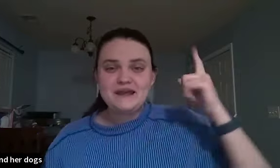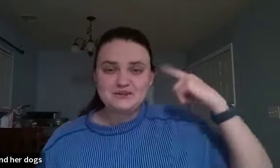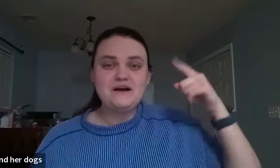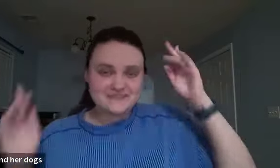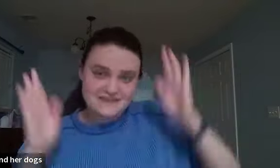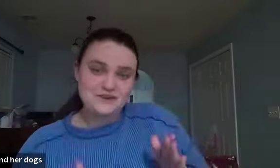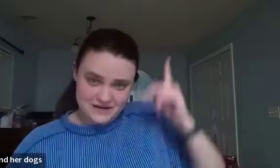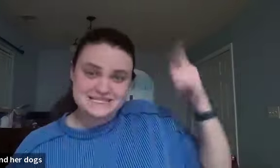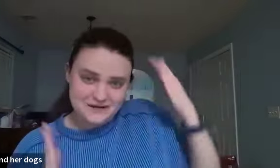Wait, you want the sign for crazy